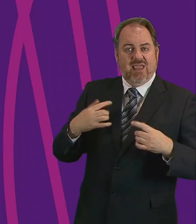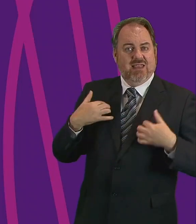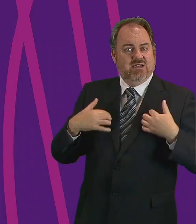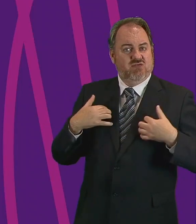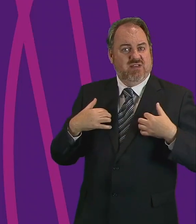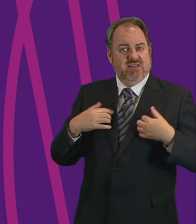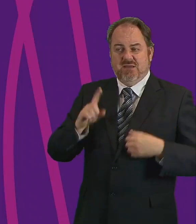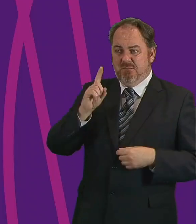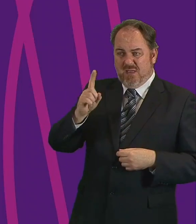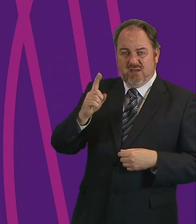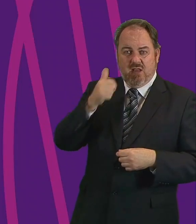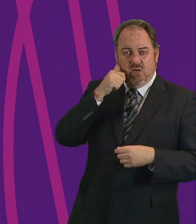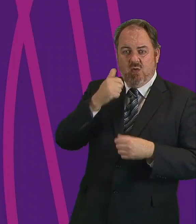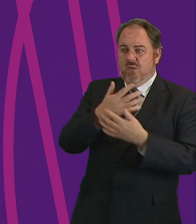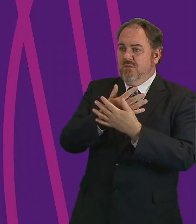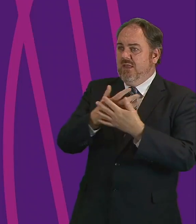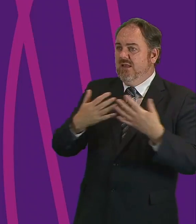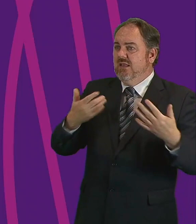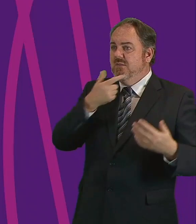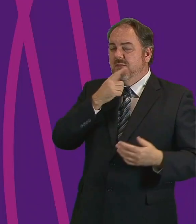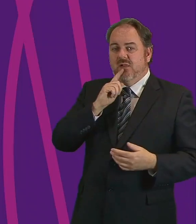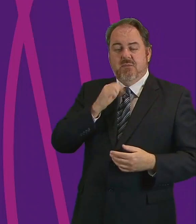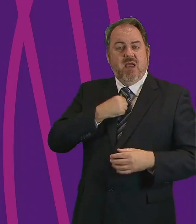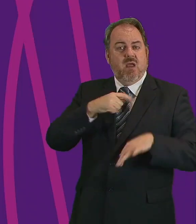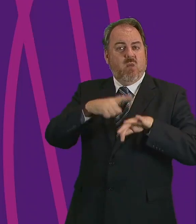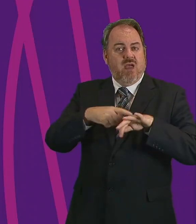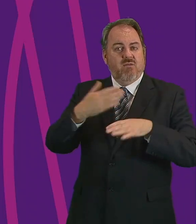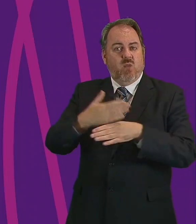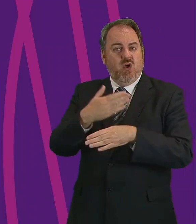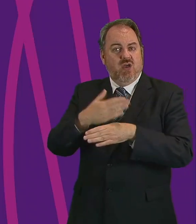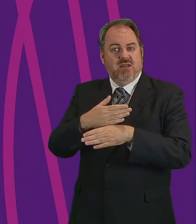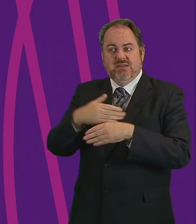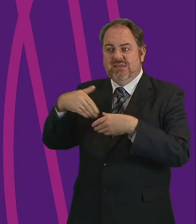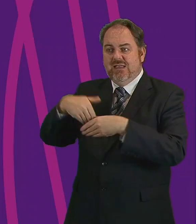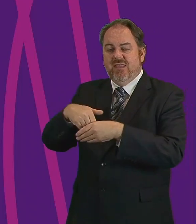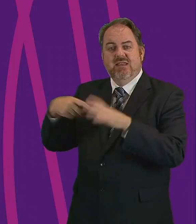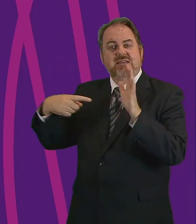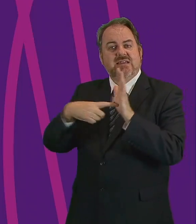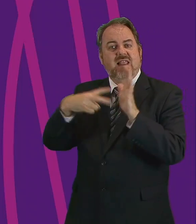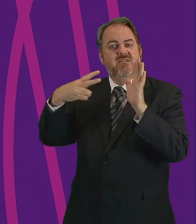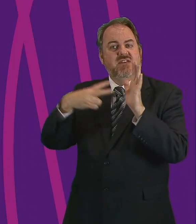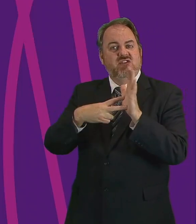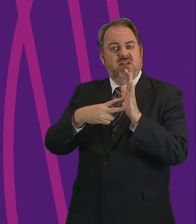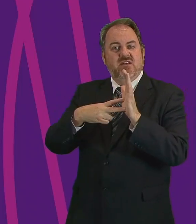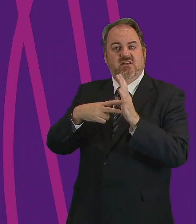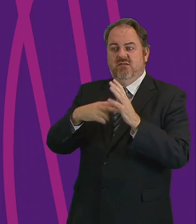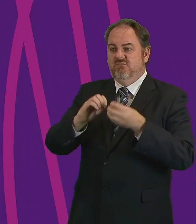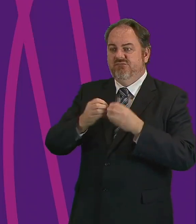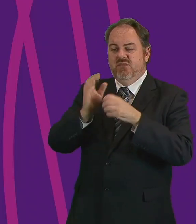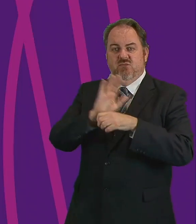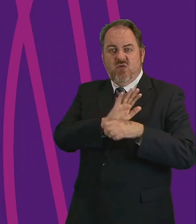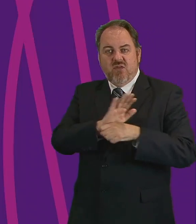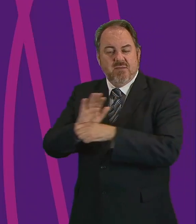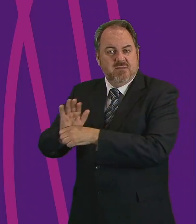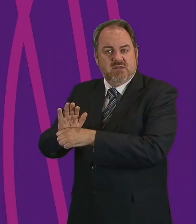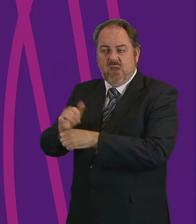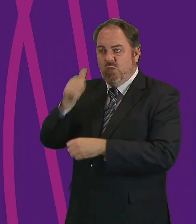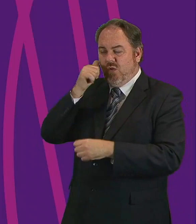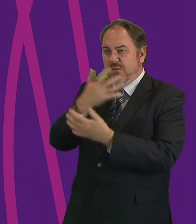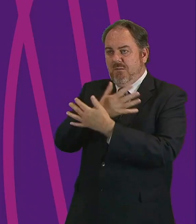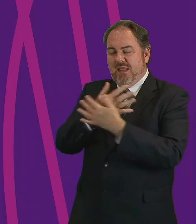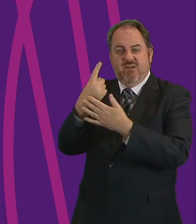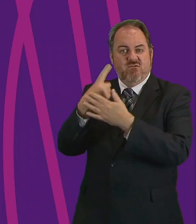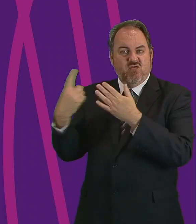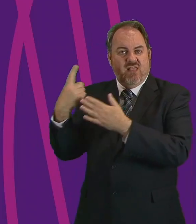right now. And I'll declare another interest. My wife works in television, and I've sensed the anxiety among so many people who are freelance.